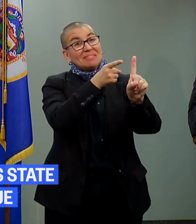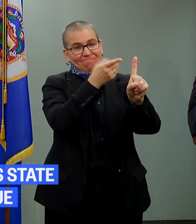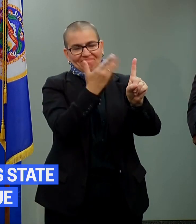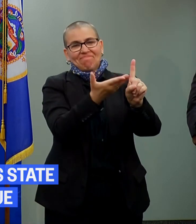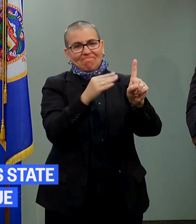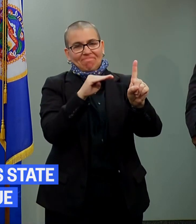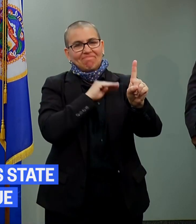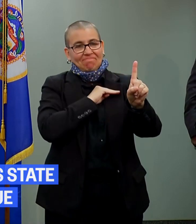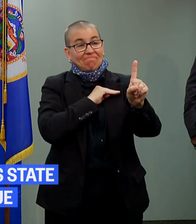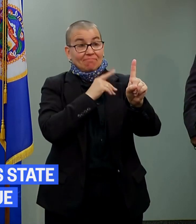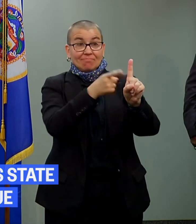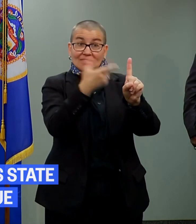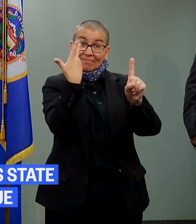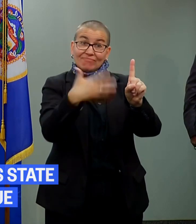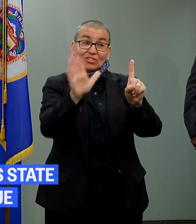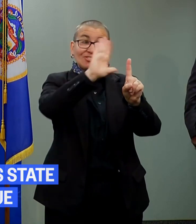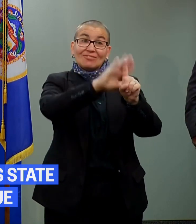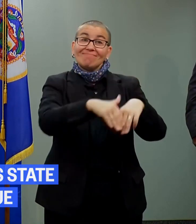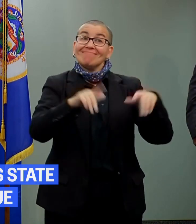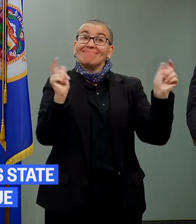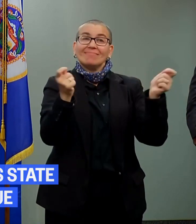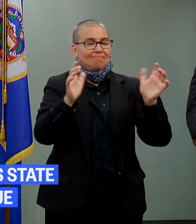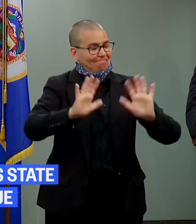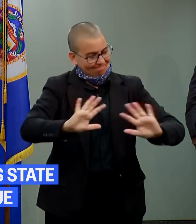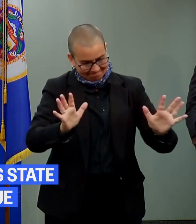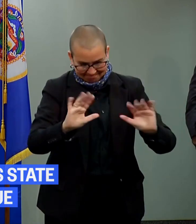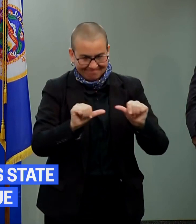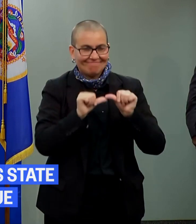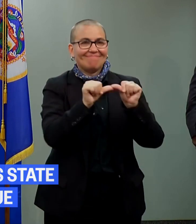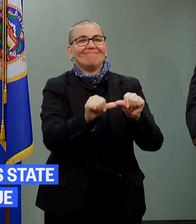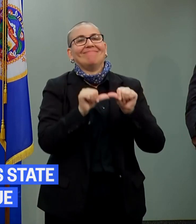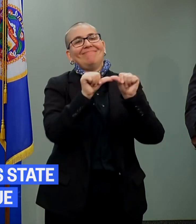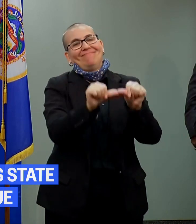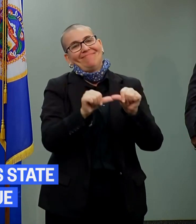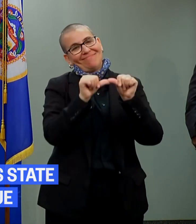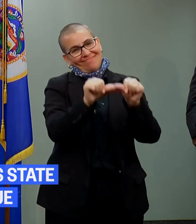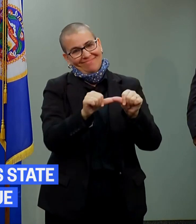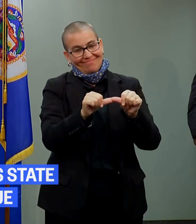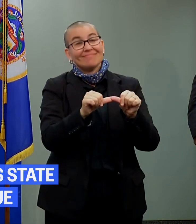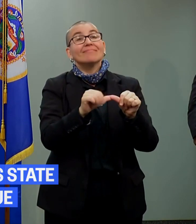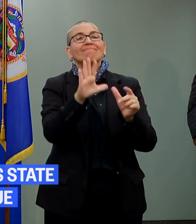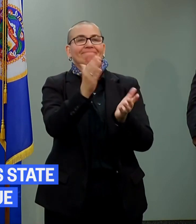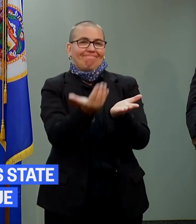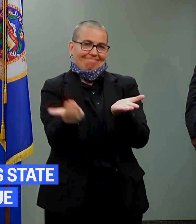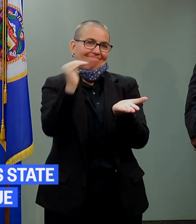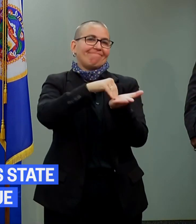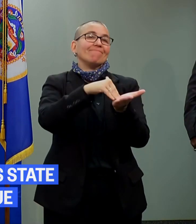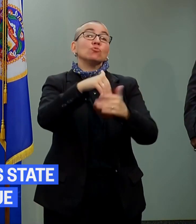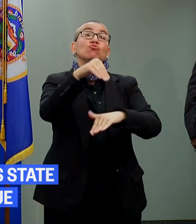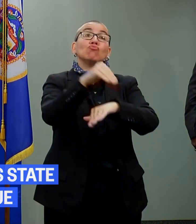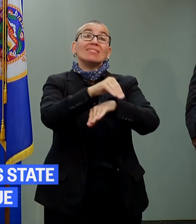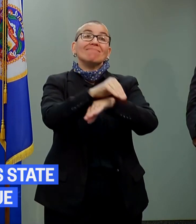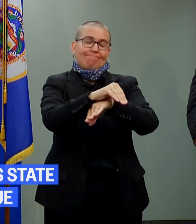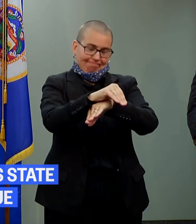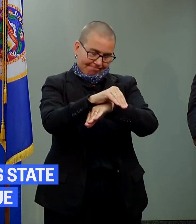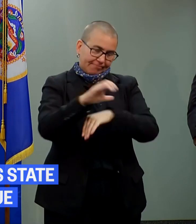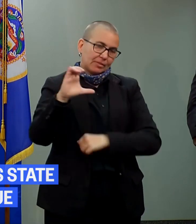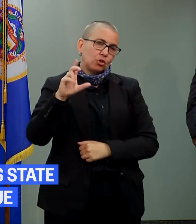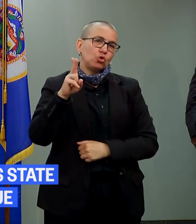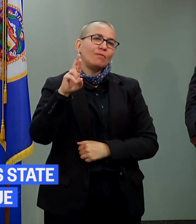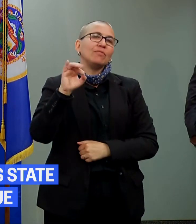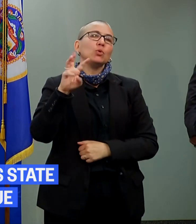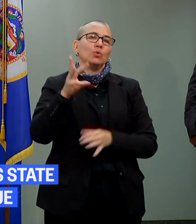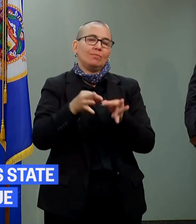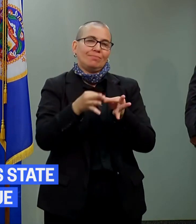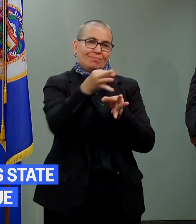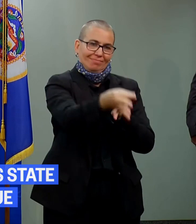point in time, I'd like to announce we're going to be extending the curfew into this evening, as well as some of the operational moves that will continue to be put out